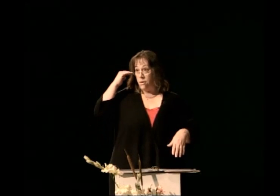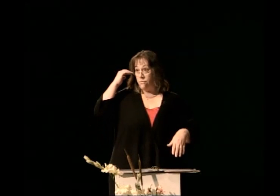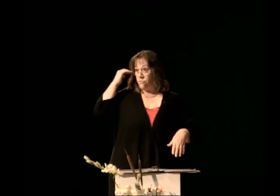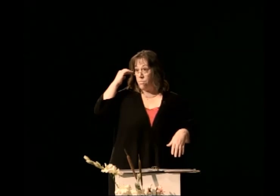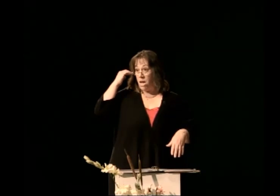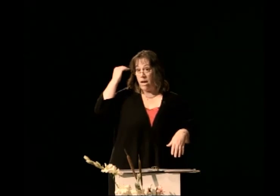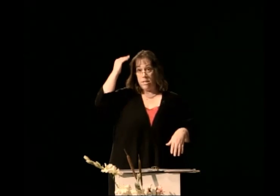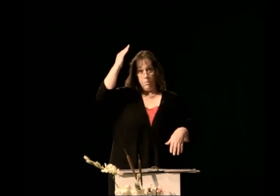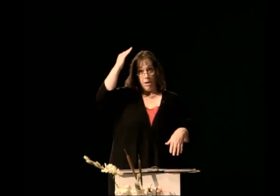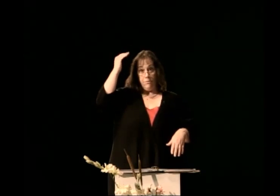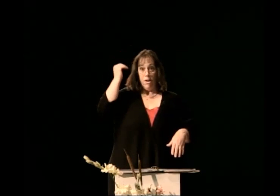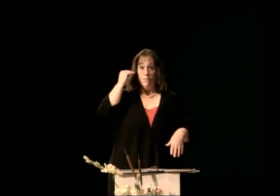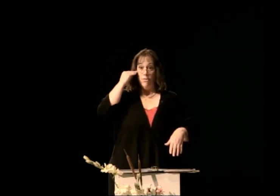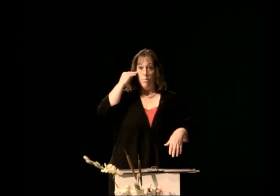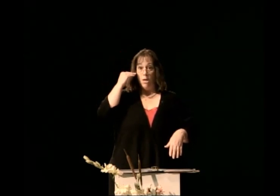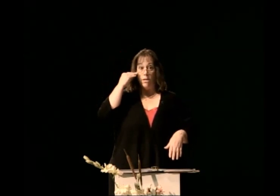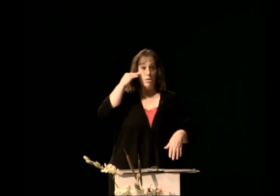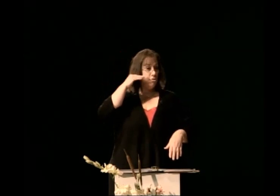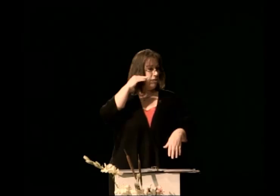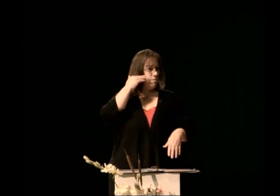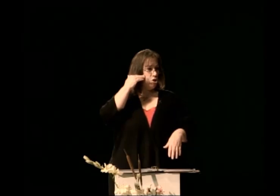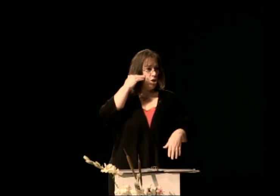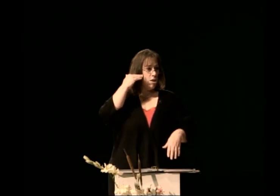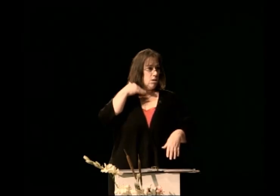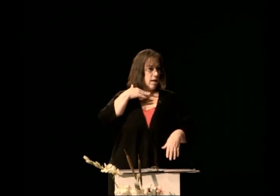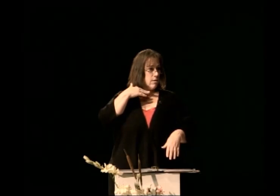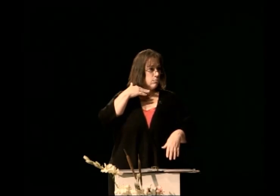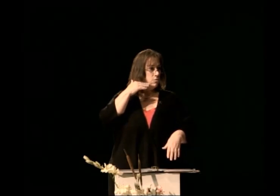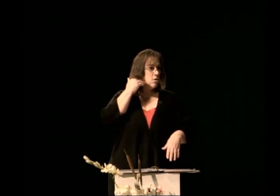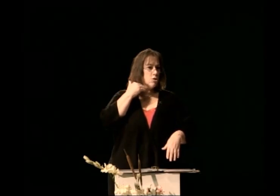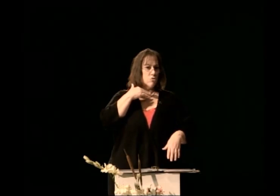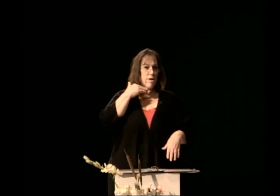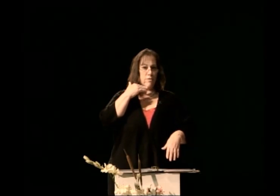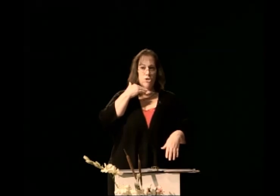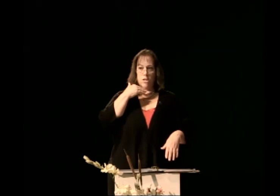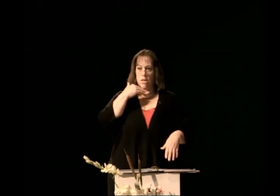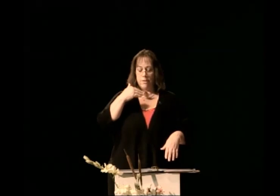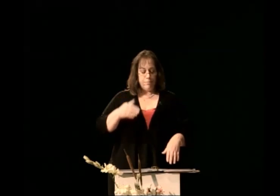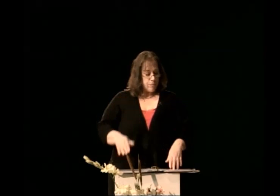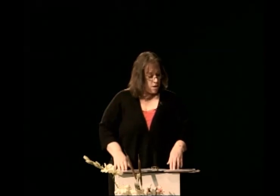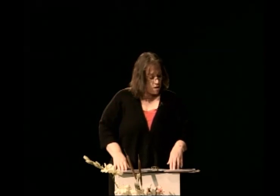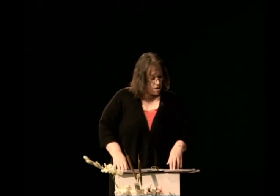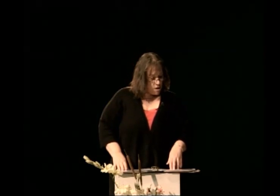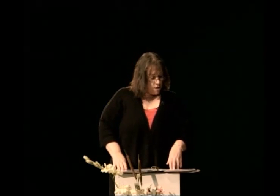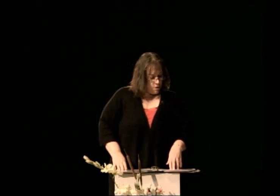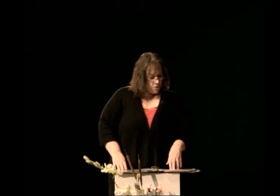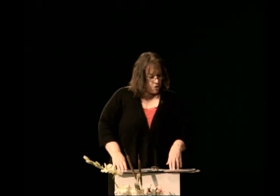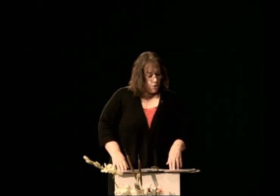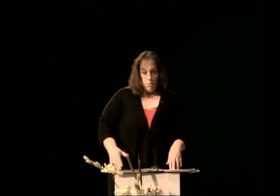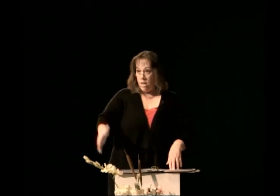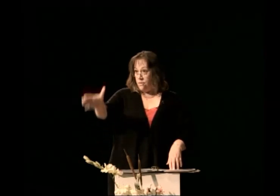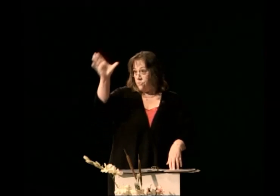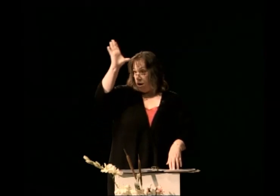from the eyes and above, and female is like from the cheek down to around the chin line. So we have father,